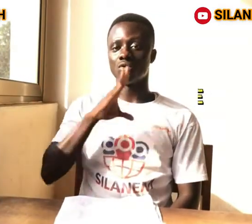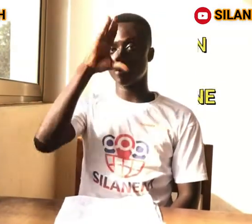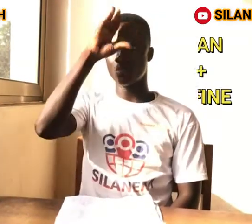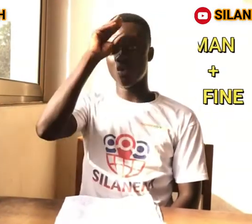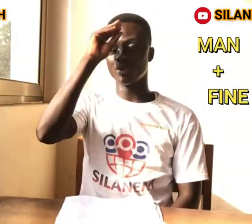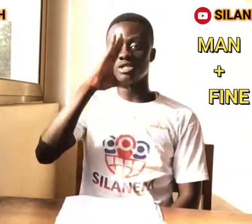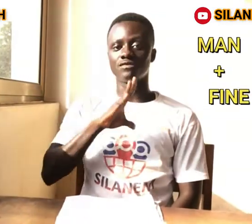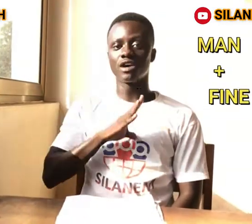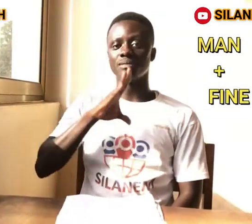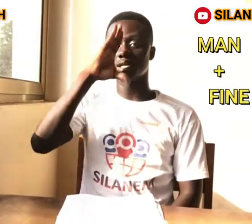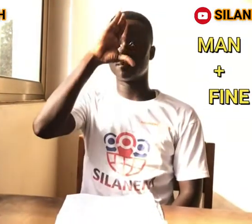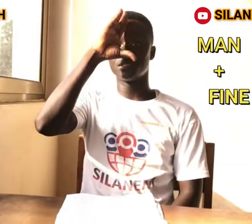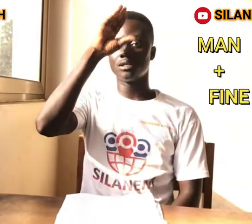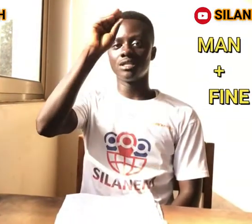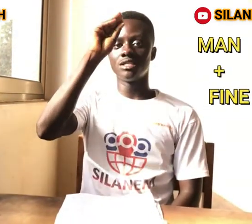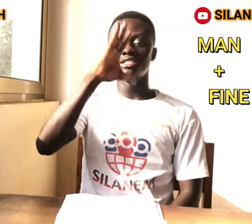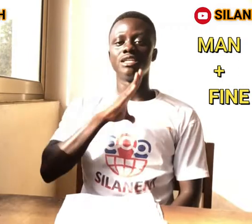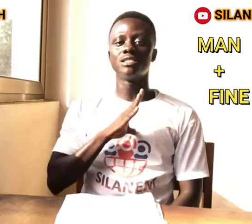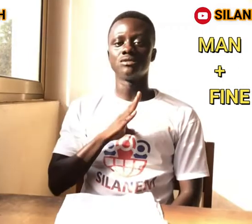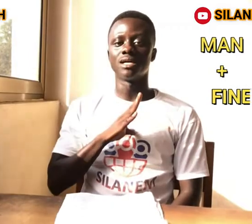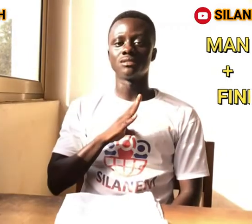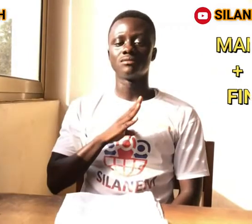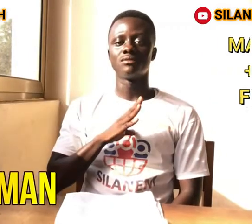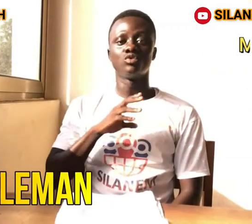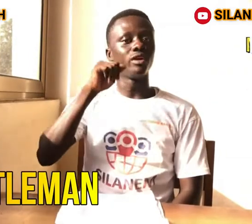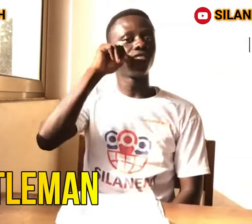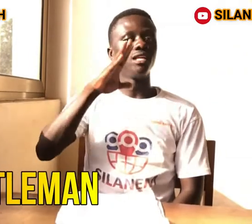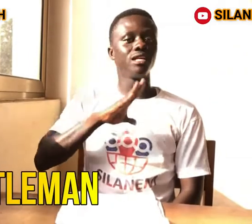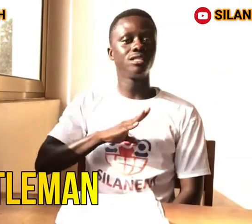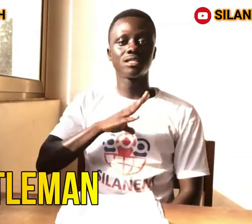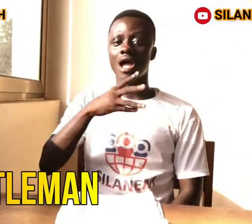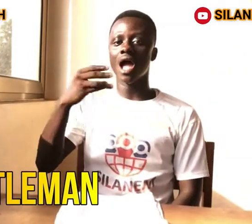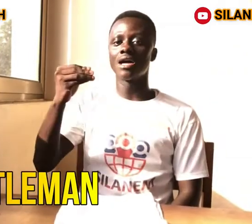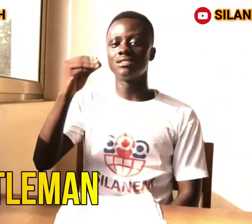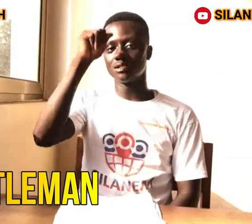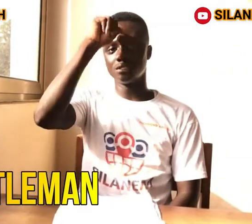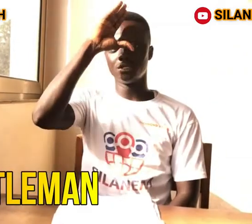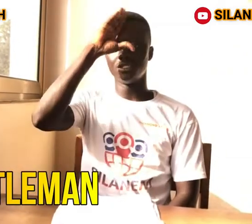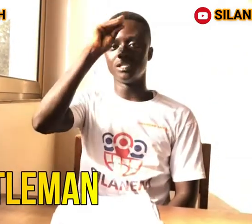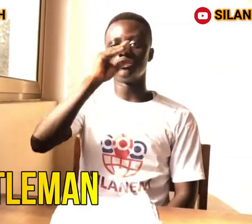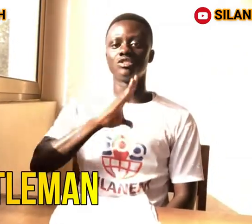a boy who is fine, becomes gentleman. So we have ladies and gentlemen.